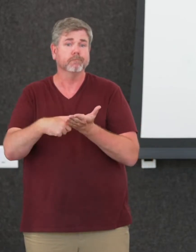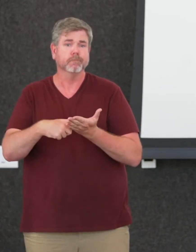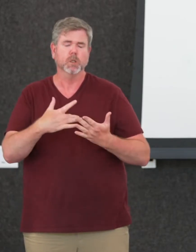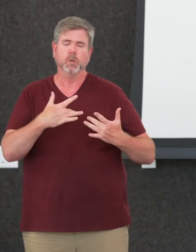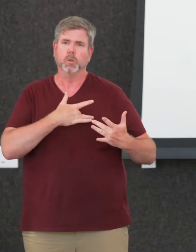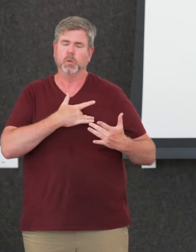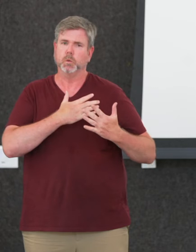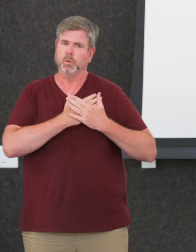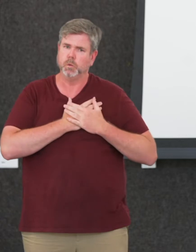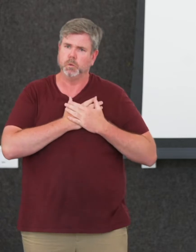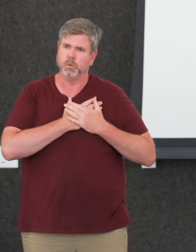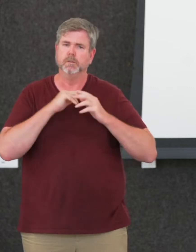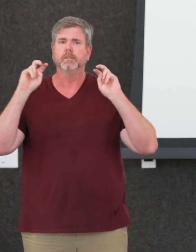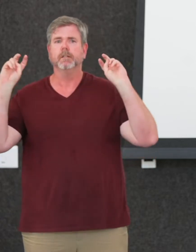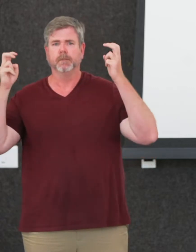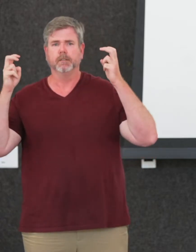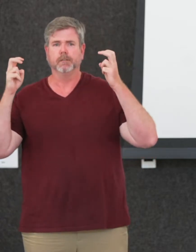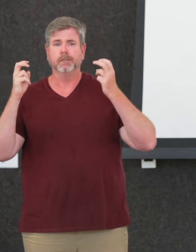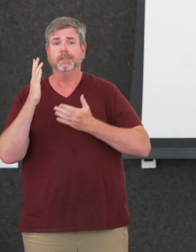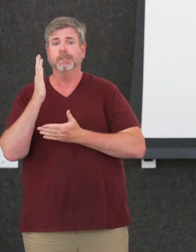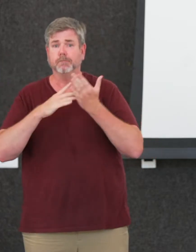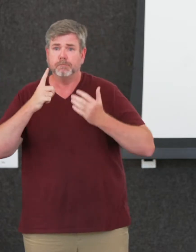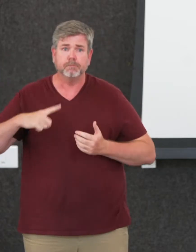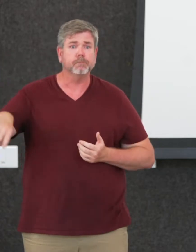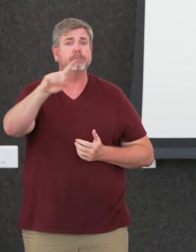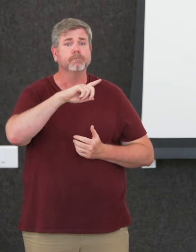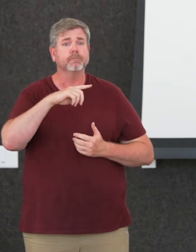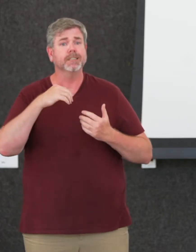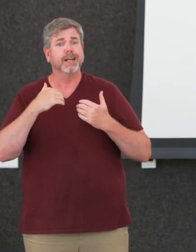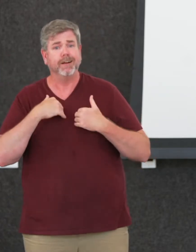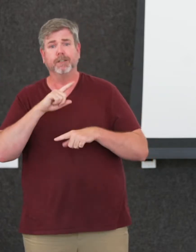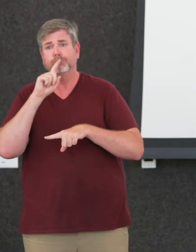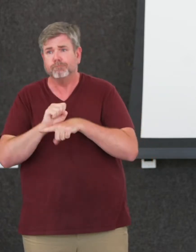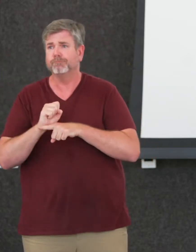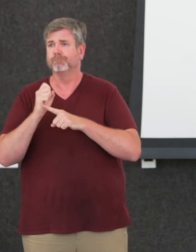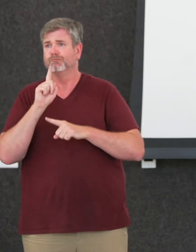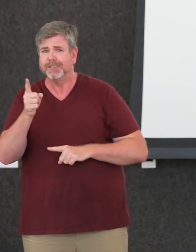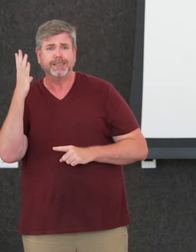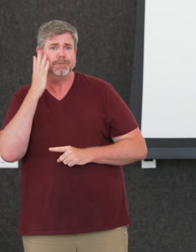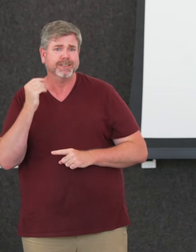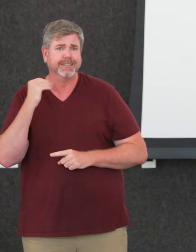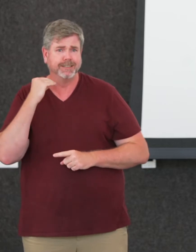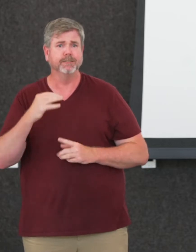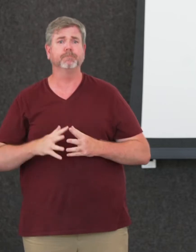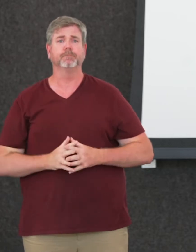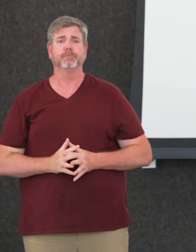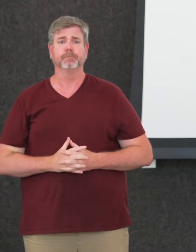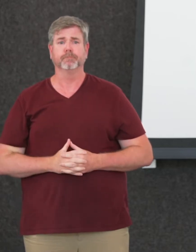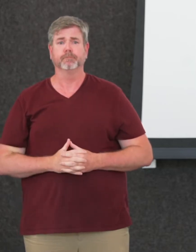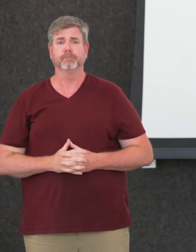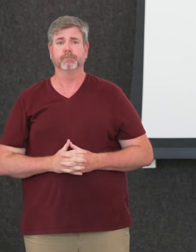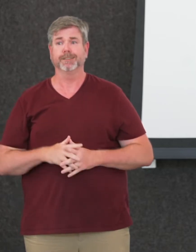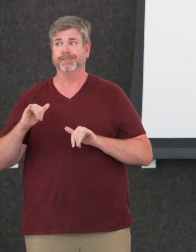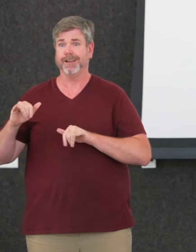some. And I want to start by saying that of our panelists, we're going to start with